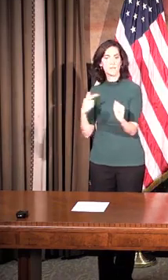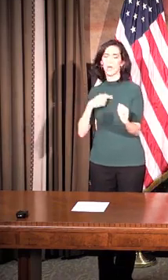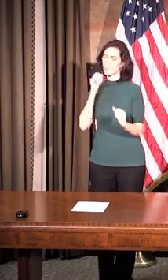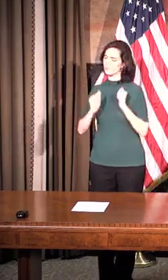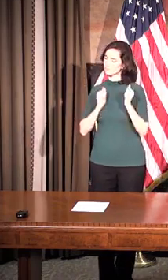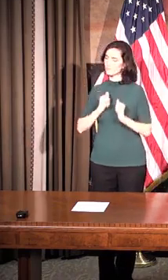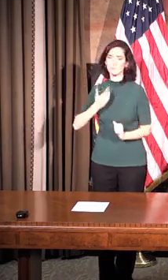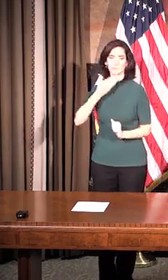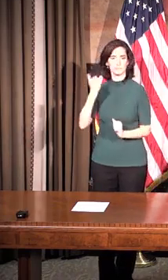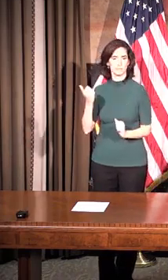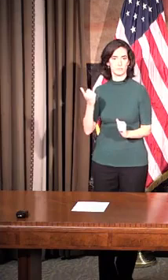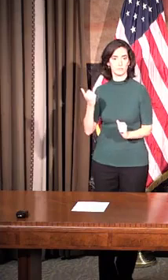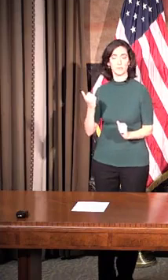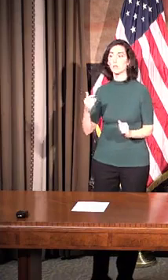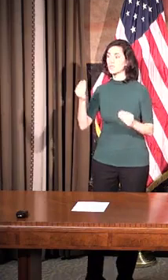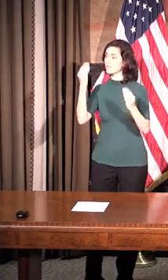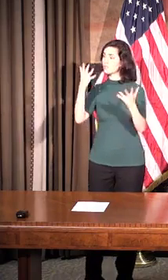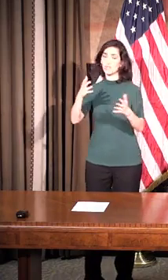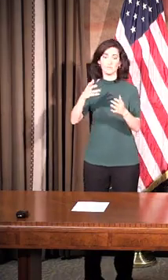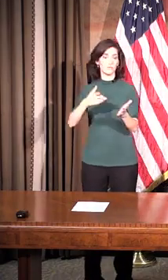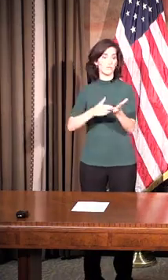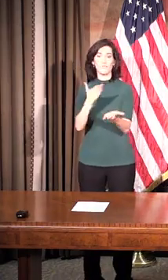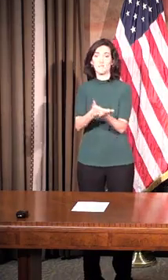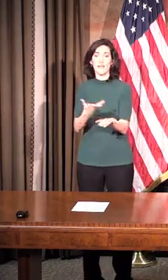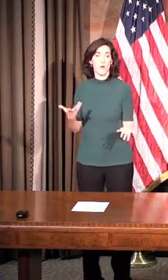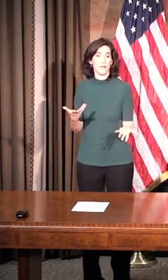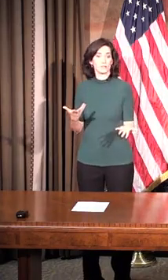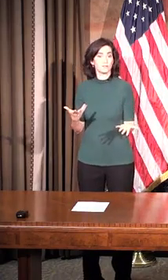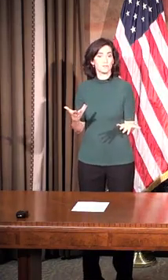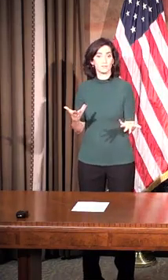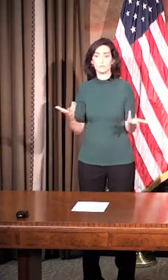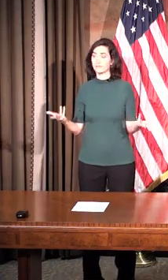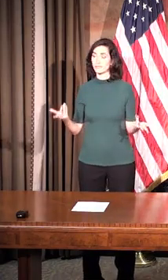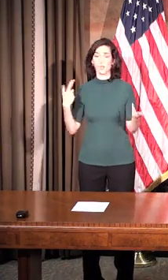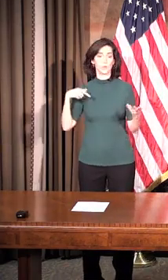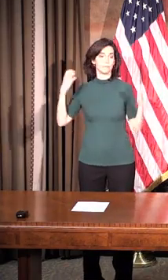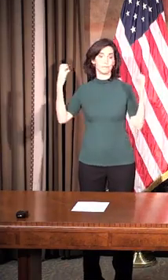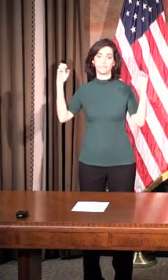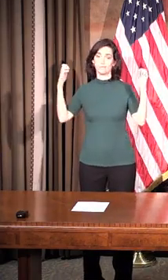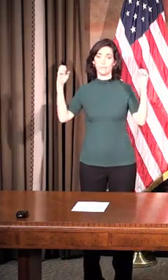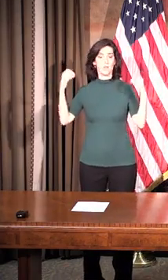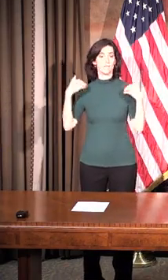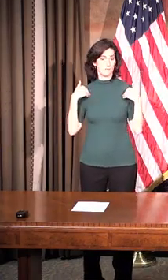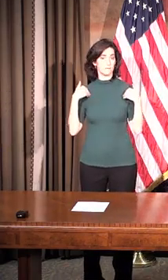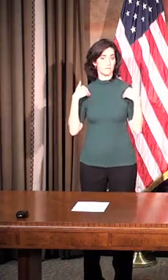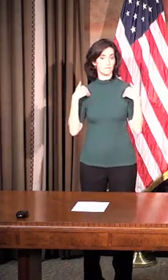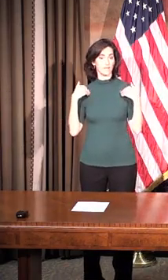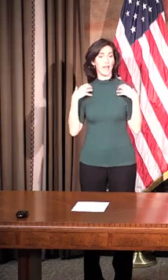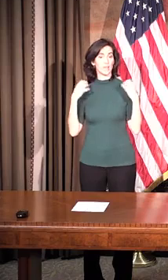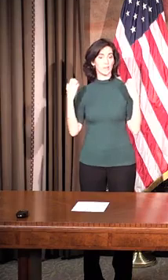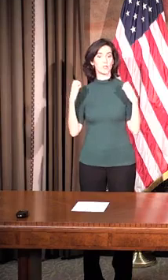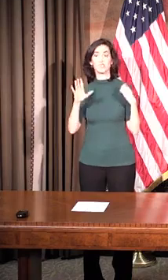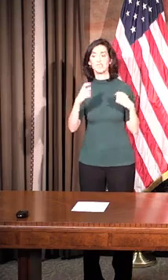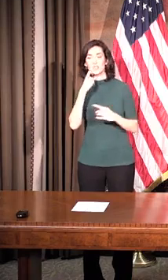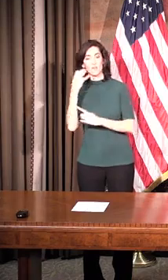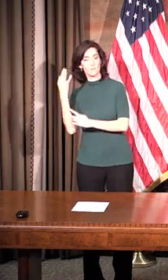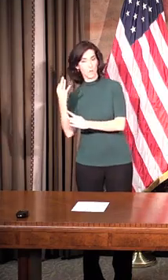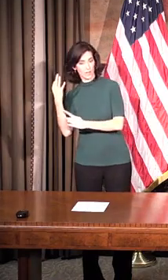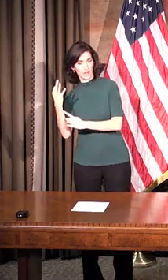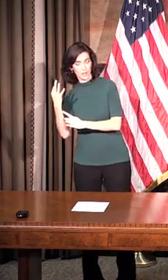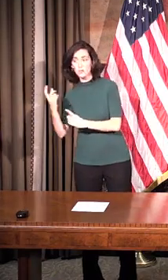health emergency. Just Friday, the United States recorded more new COVID cases than on